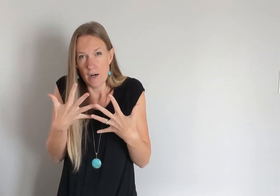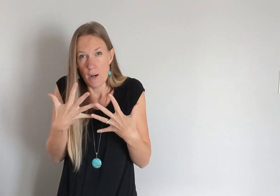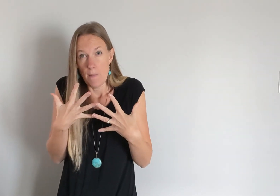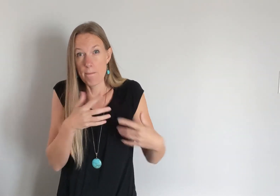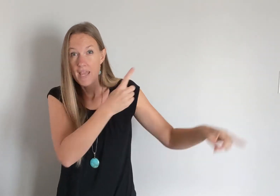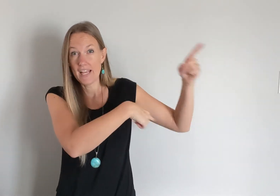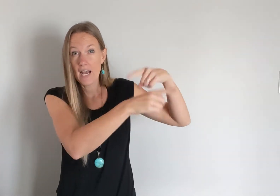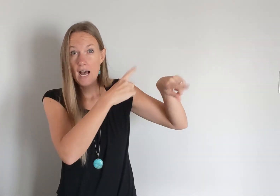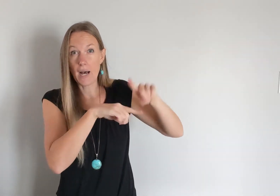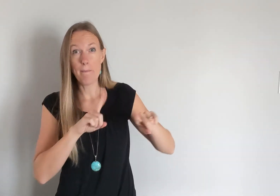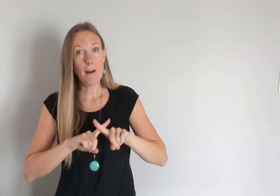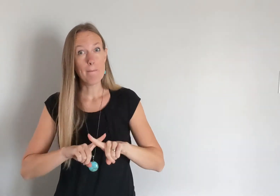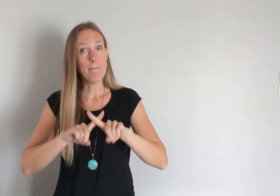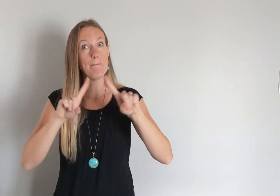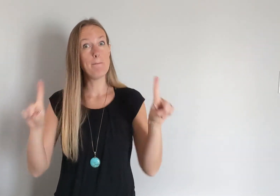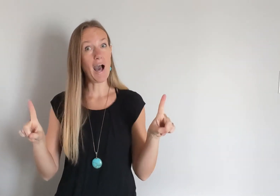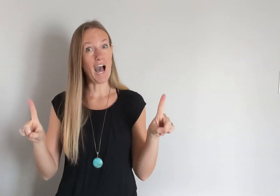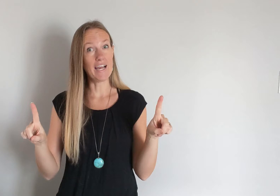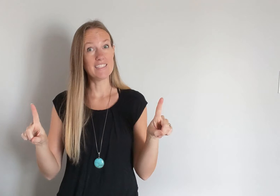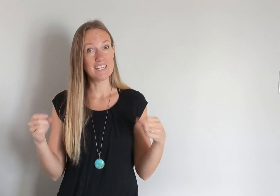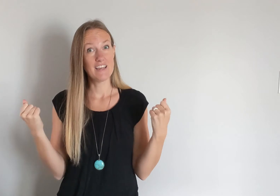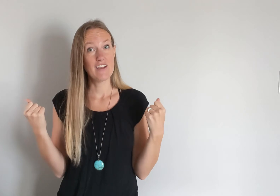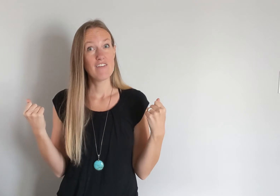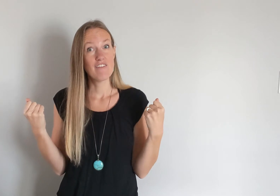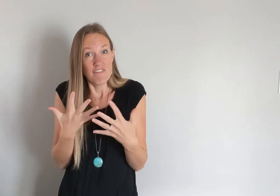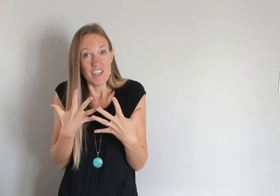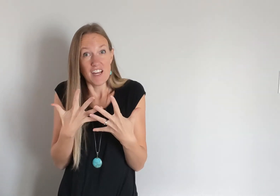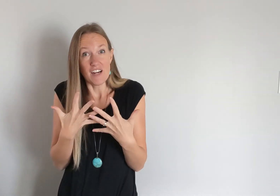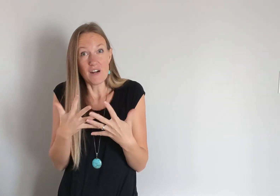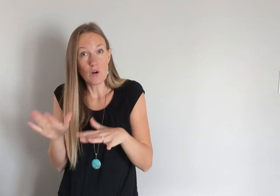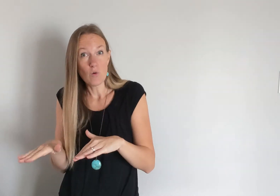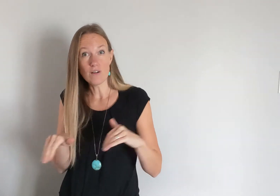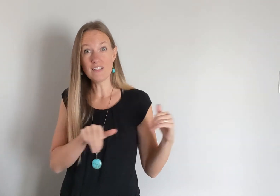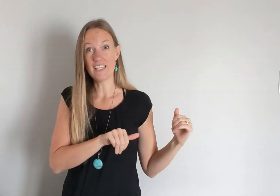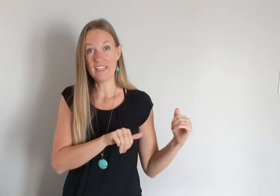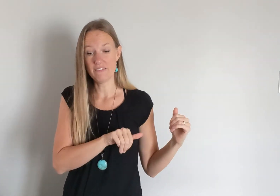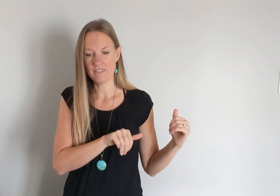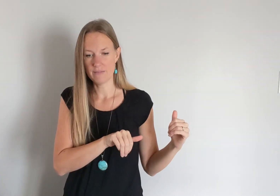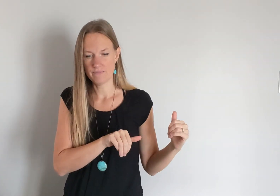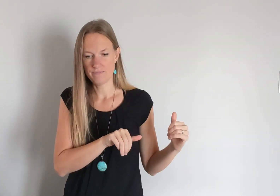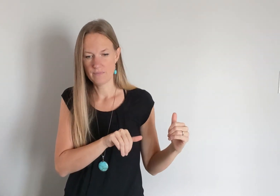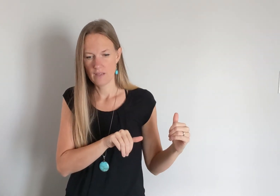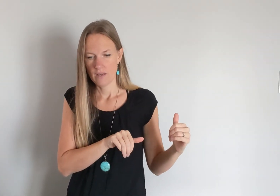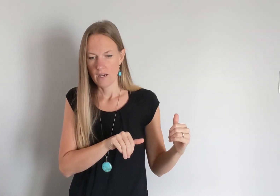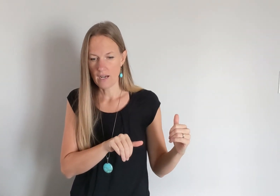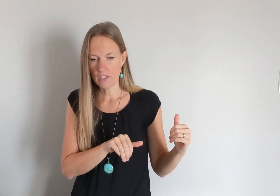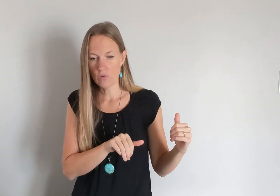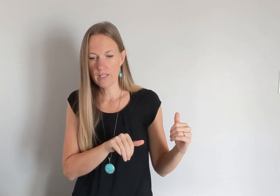Fear may come, but fear will leave. You lead